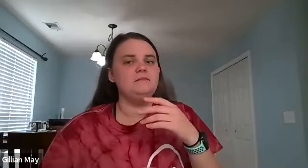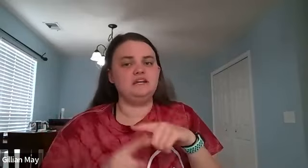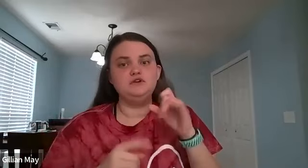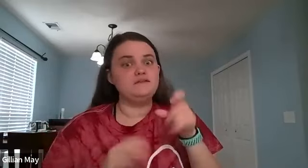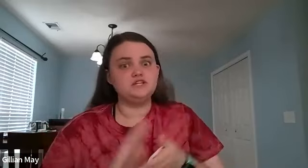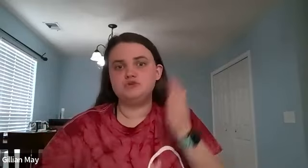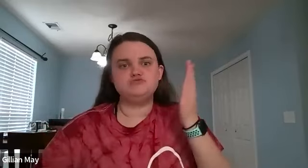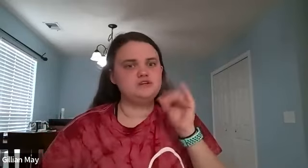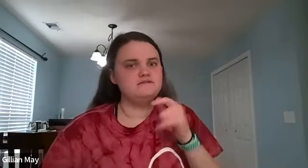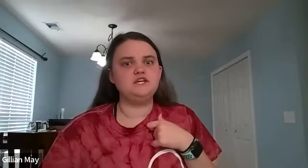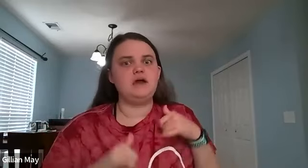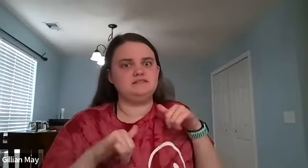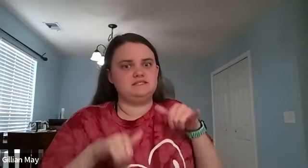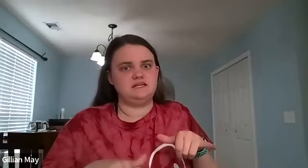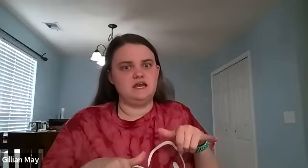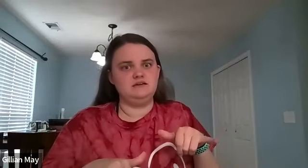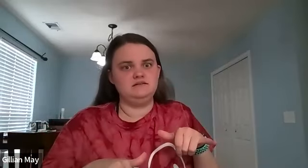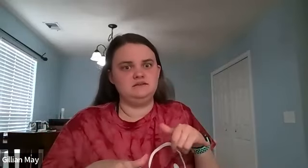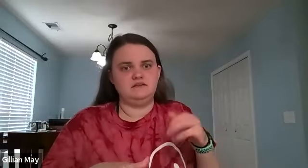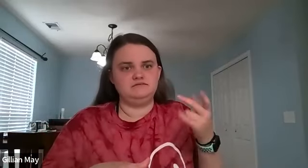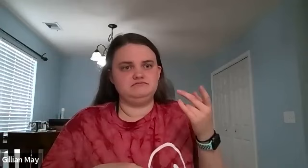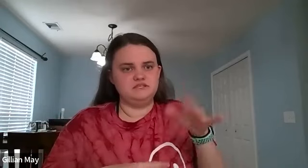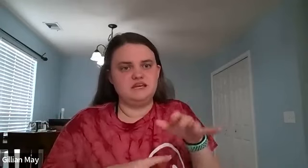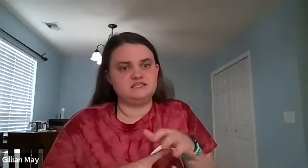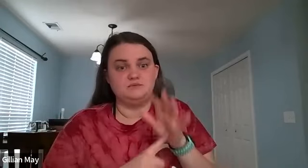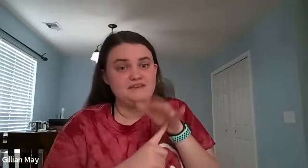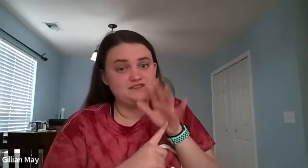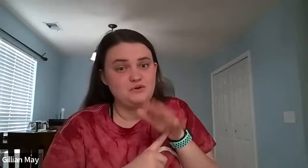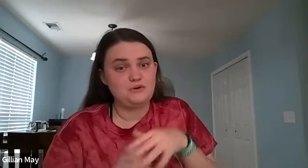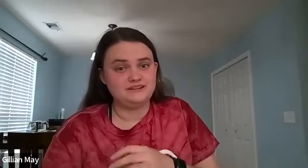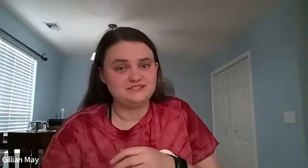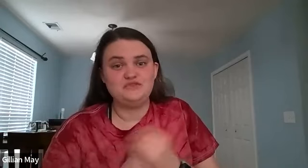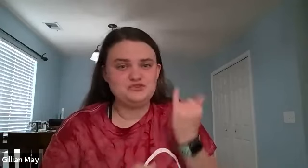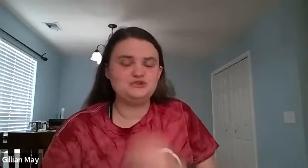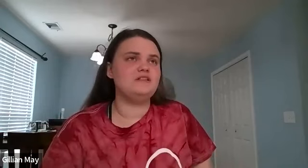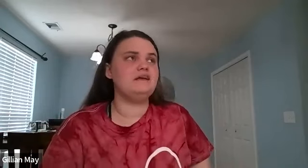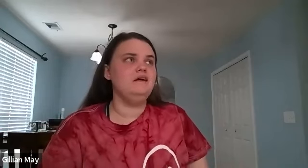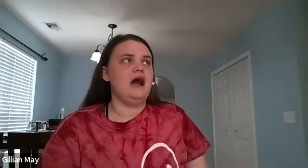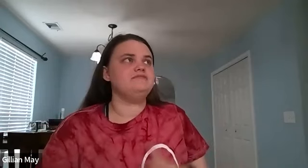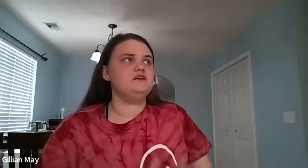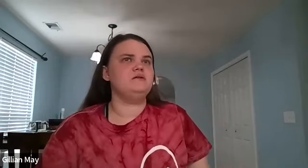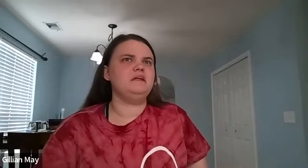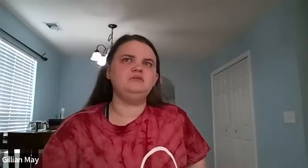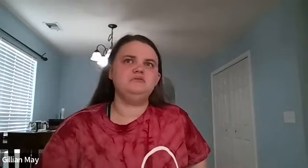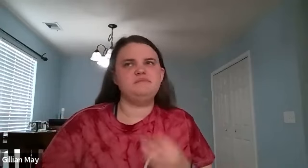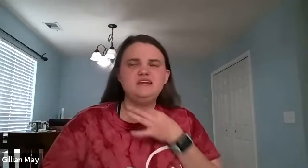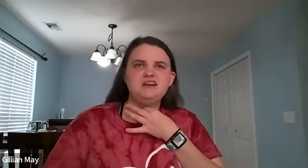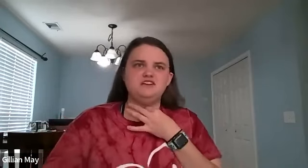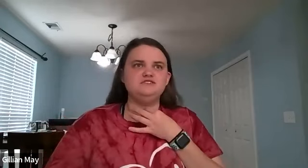But if you have to go, do not feel like you have to stay. Like Miss Katie says, we have this recorded. So if you do, you're like, I have to go. I'm like, oh, but I am kind of curious what